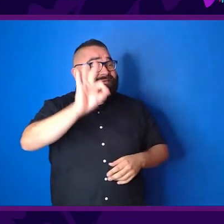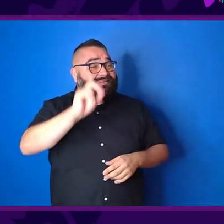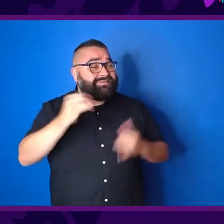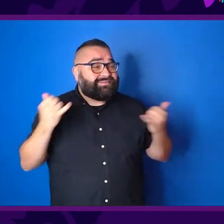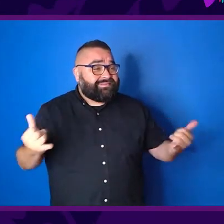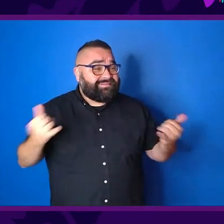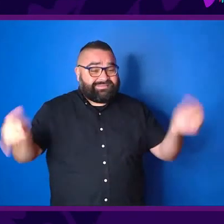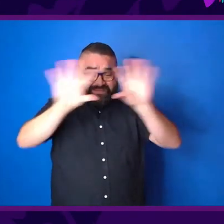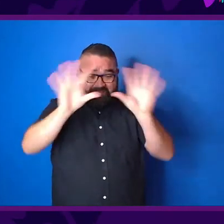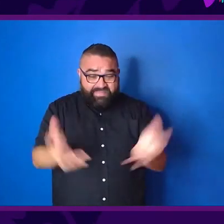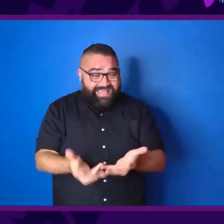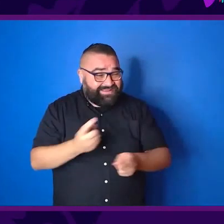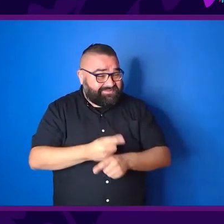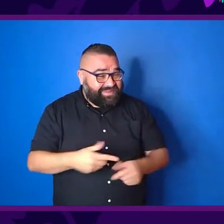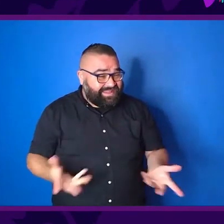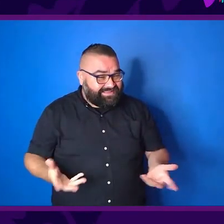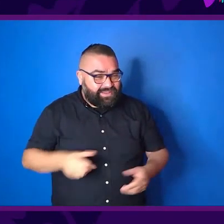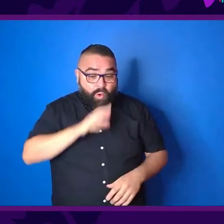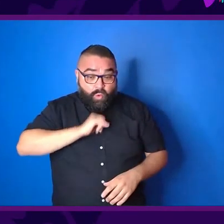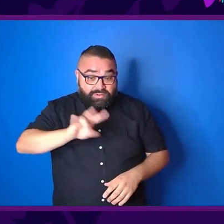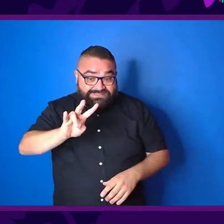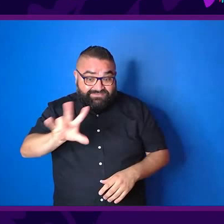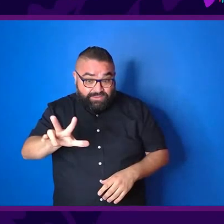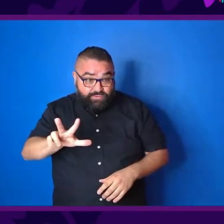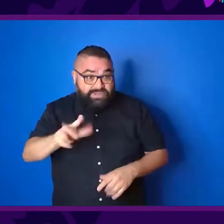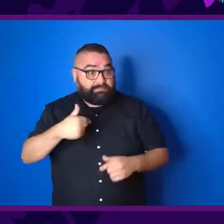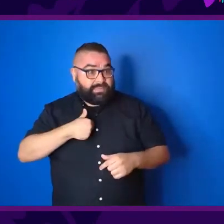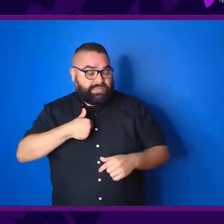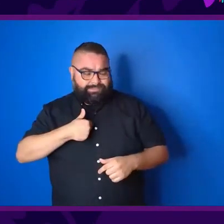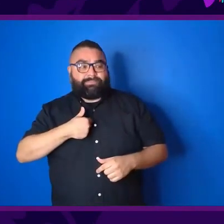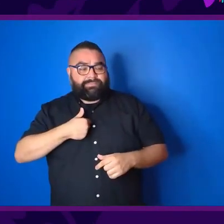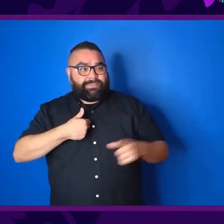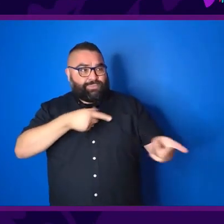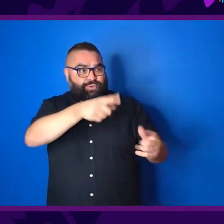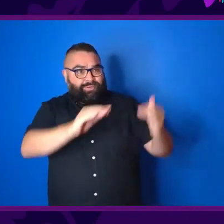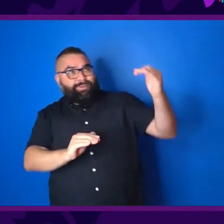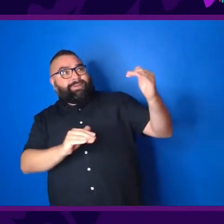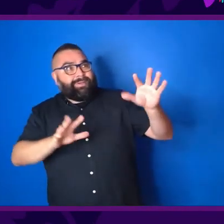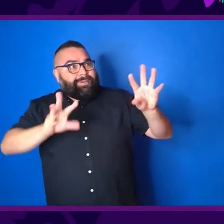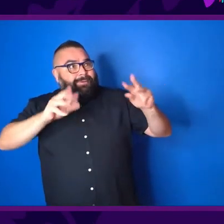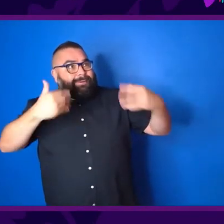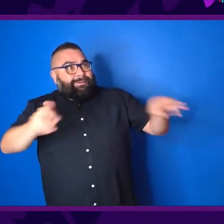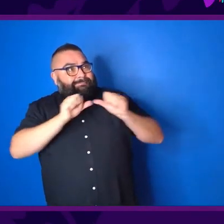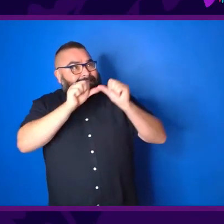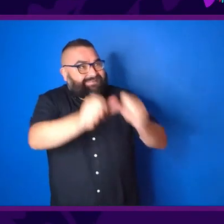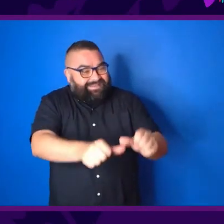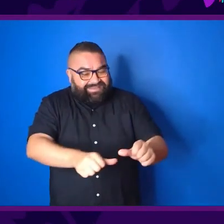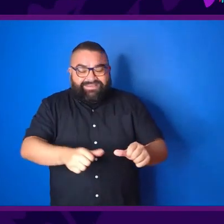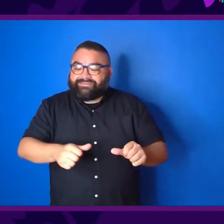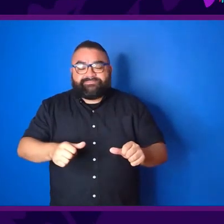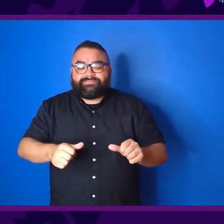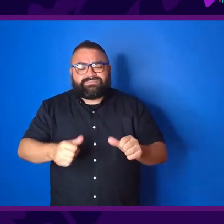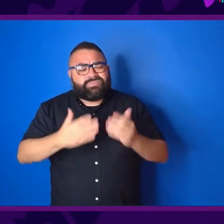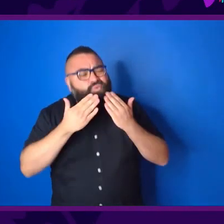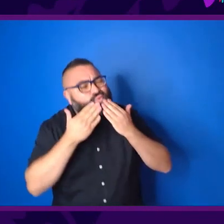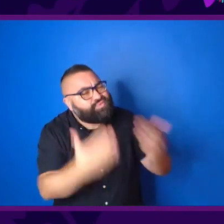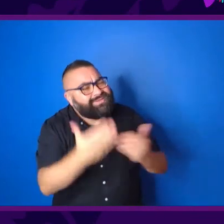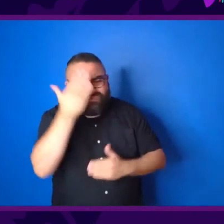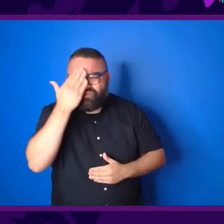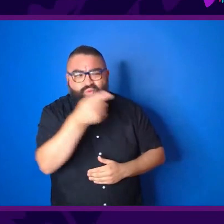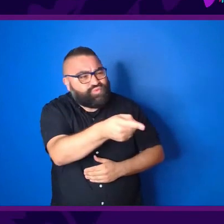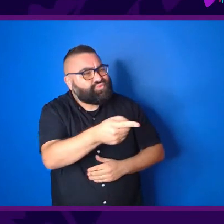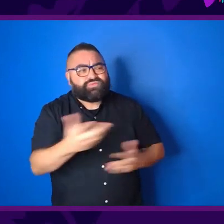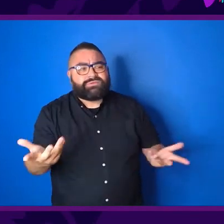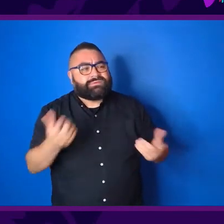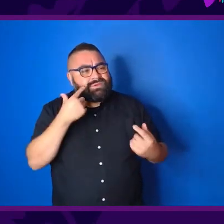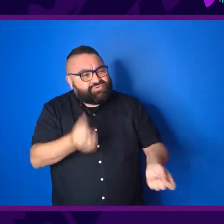73. You've hit a very high bar. I must tell you, I am so grateful to know you, to understand your plight.